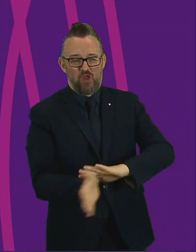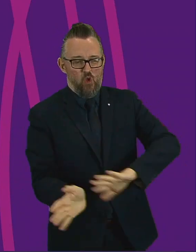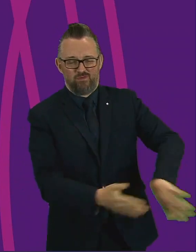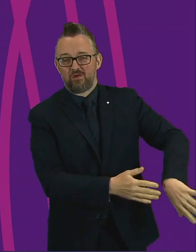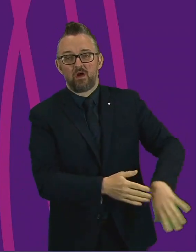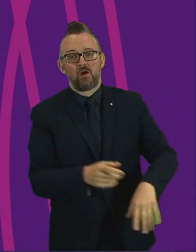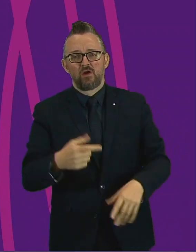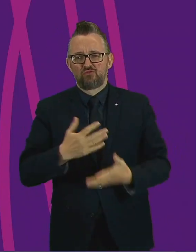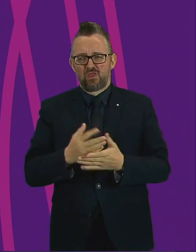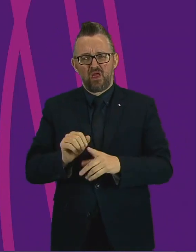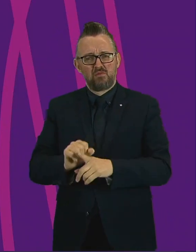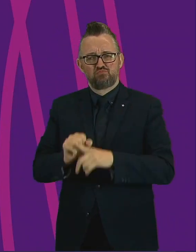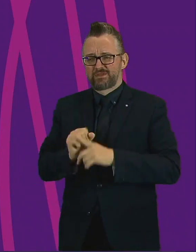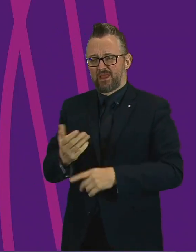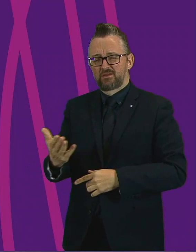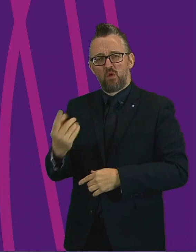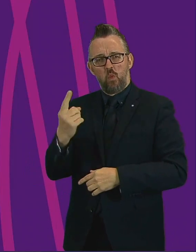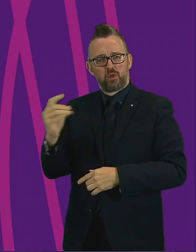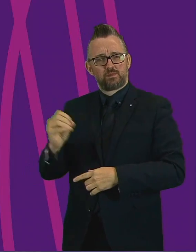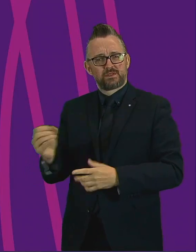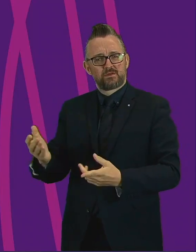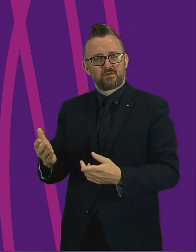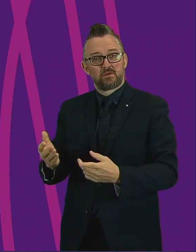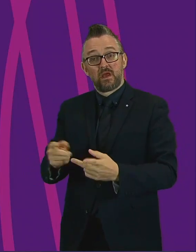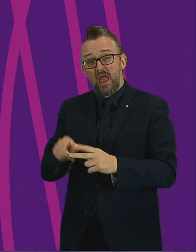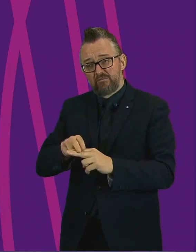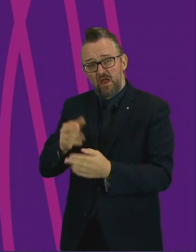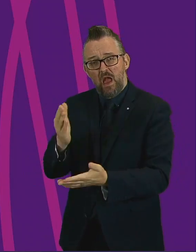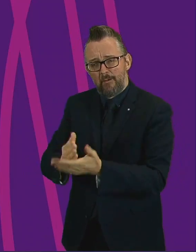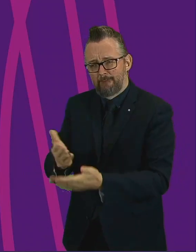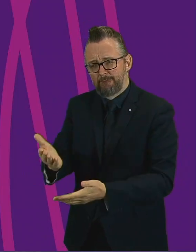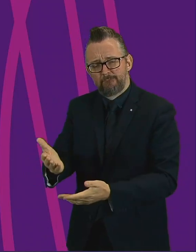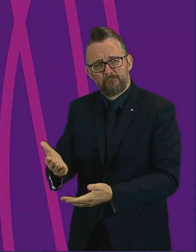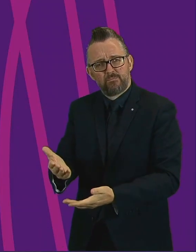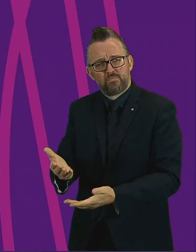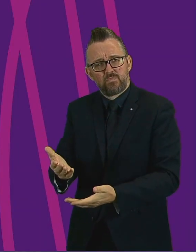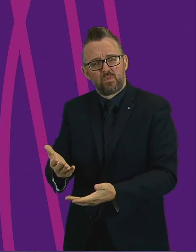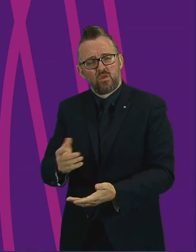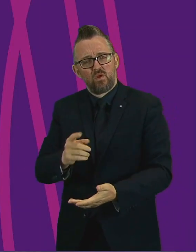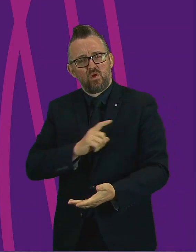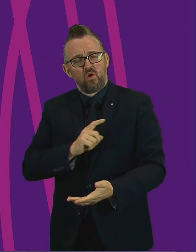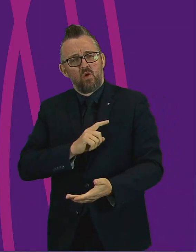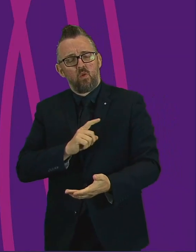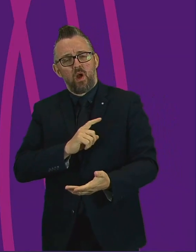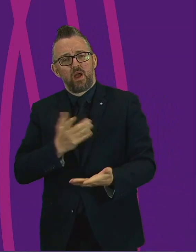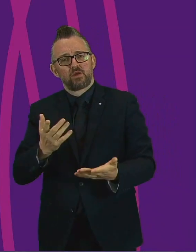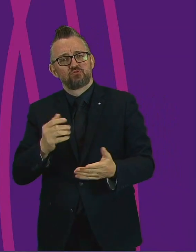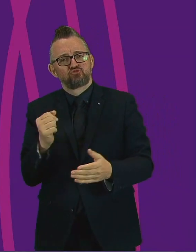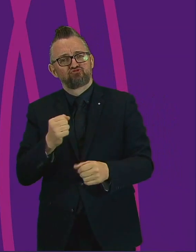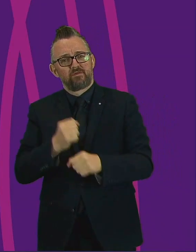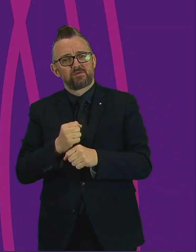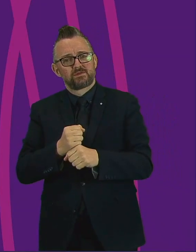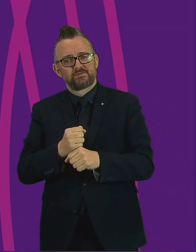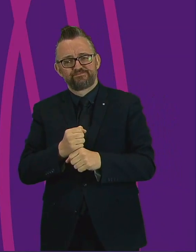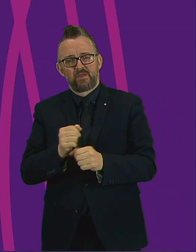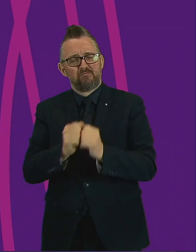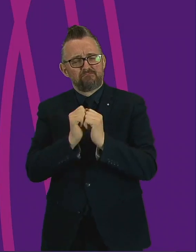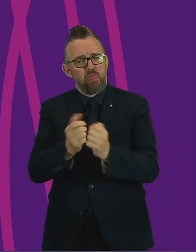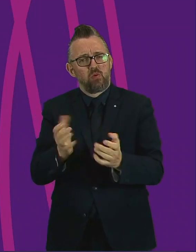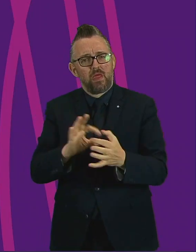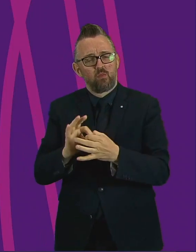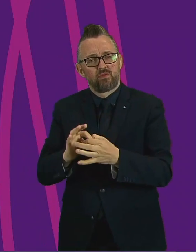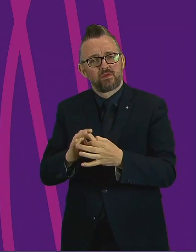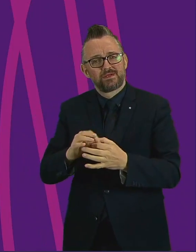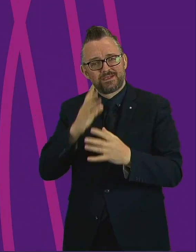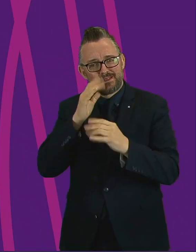from 1% of the virus. If that's the case, what is the value of the Scottish Government's Test and Protect system? Is